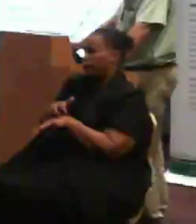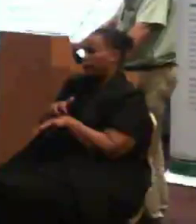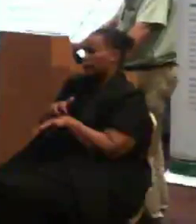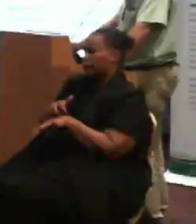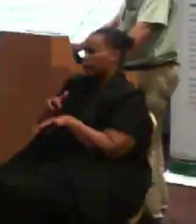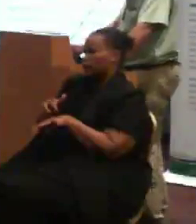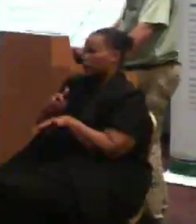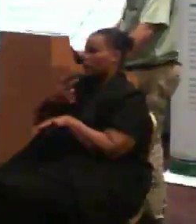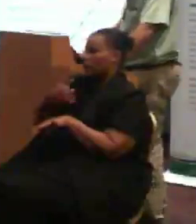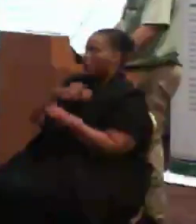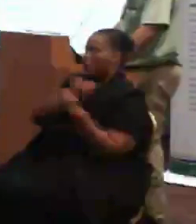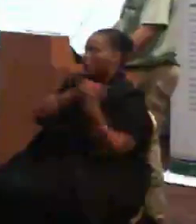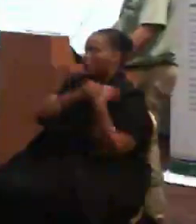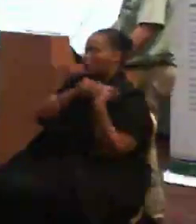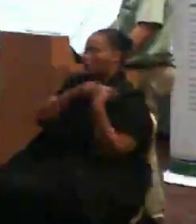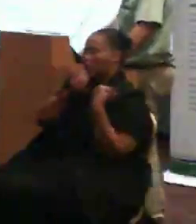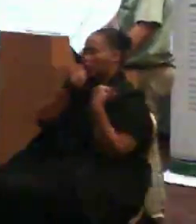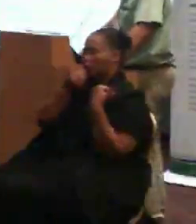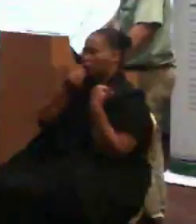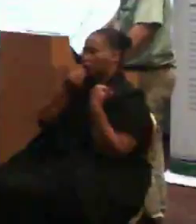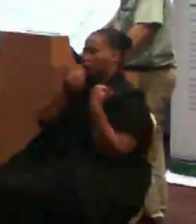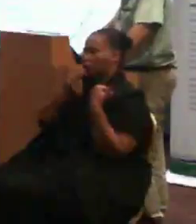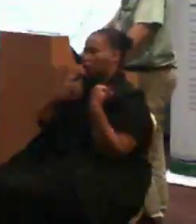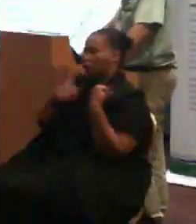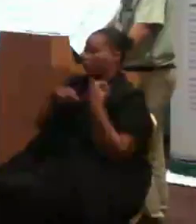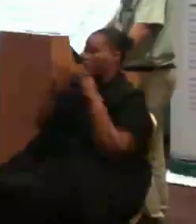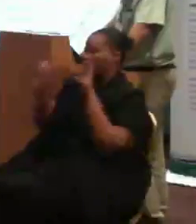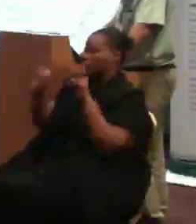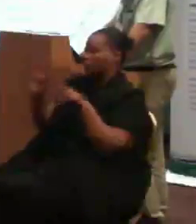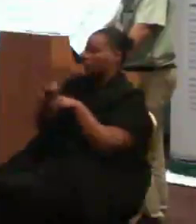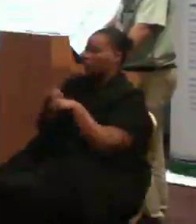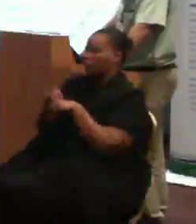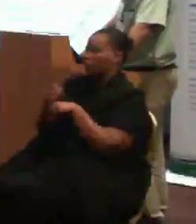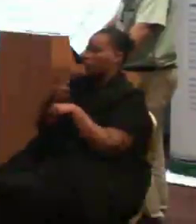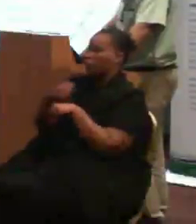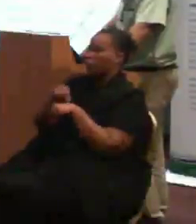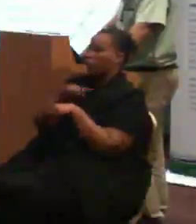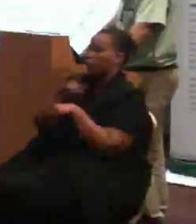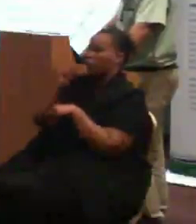responsible for food security, and we can't take this Eskom crisis lightly.